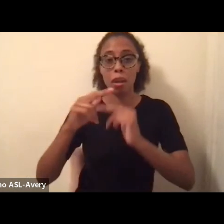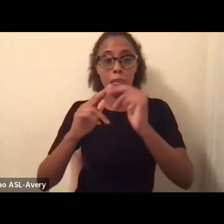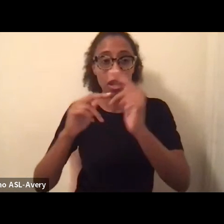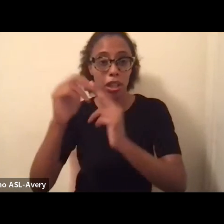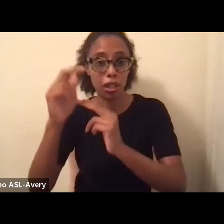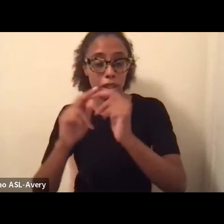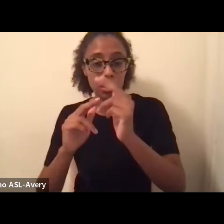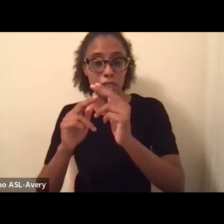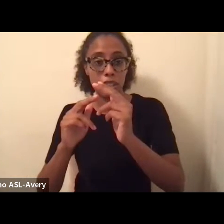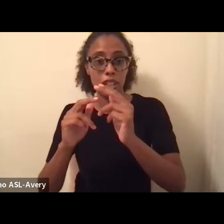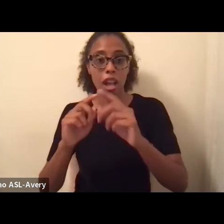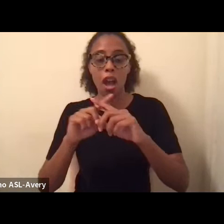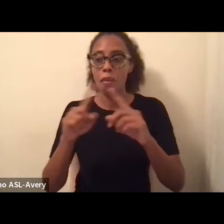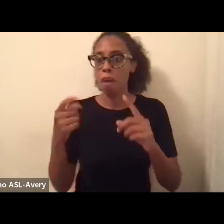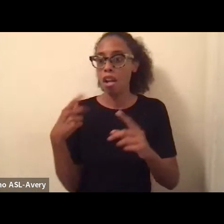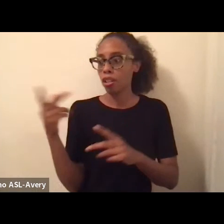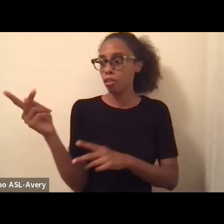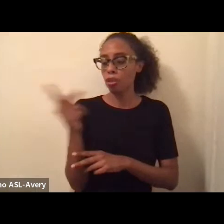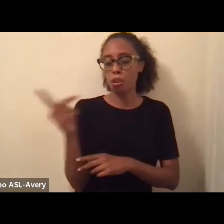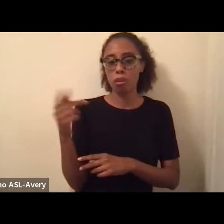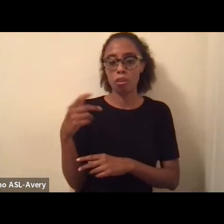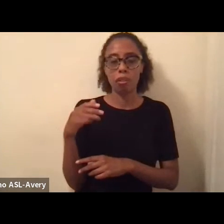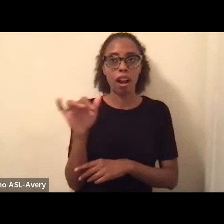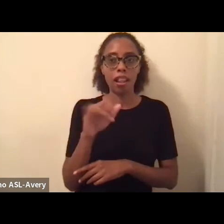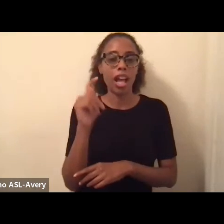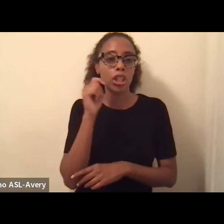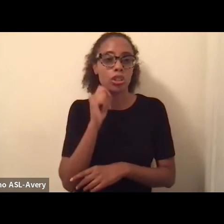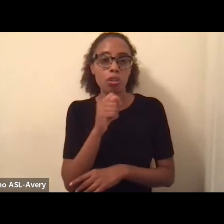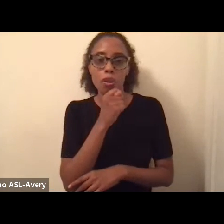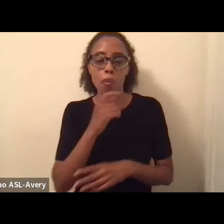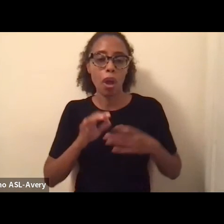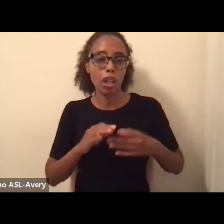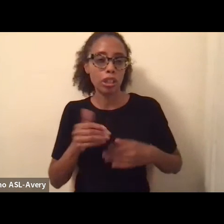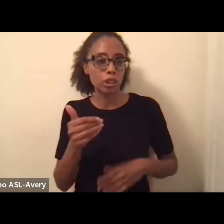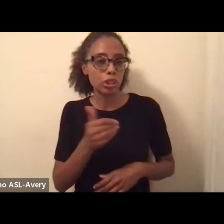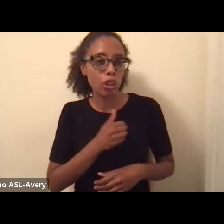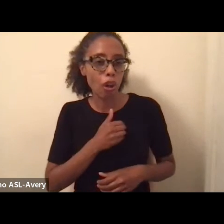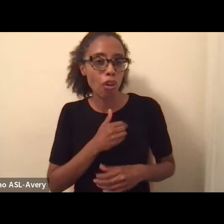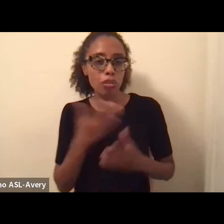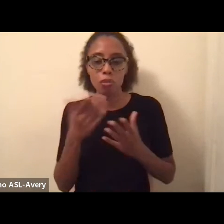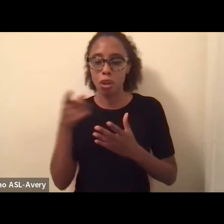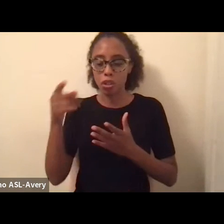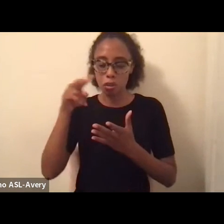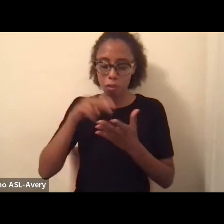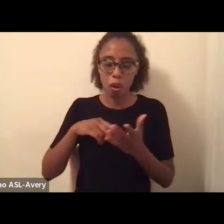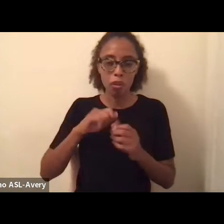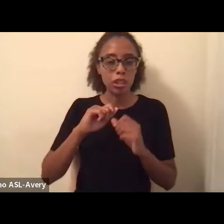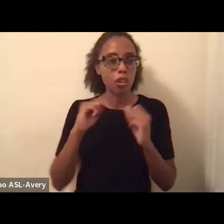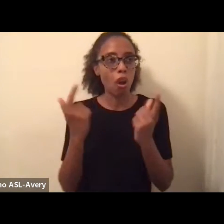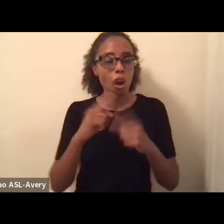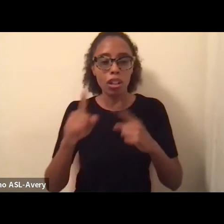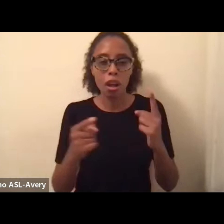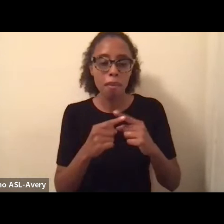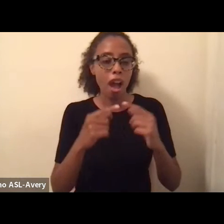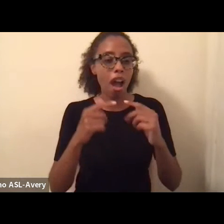like twin souls with what you're writing. It's all about autonomy and